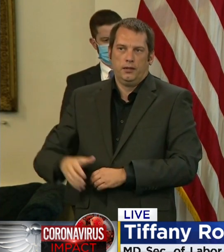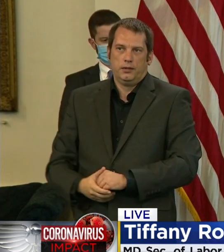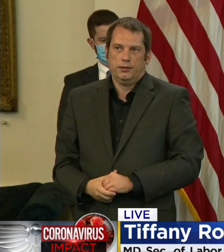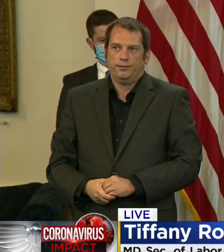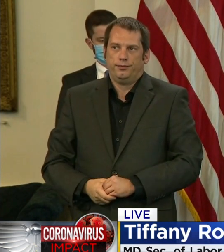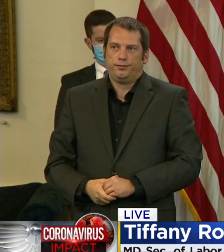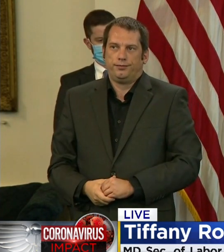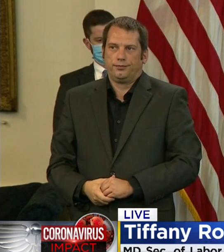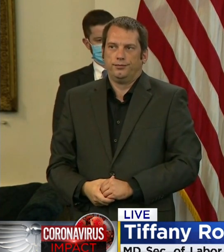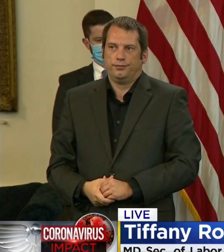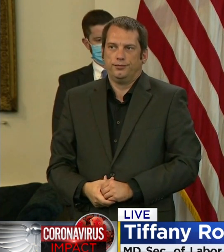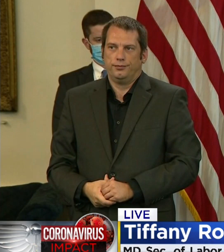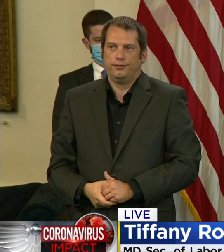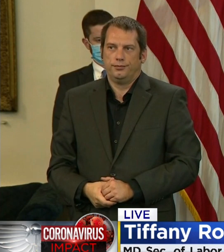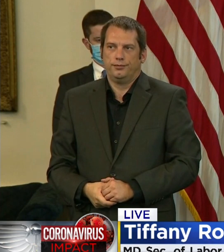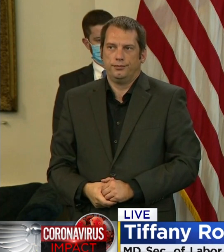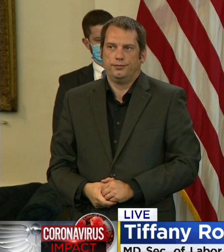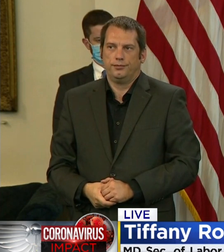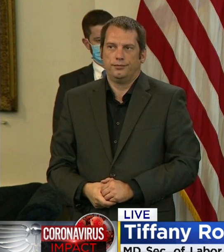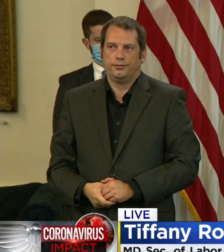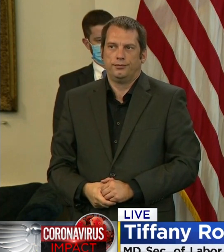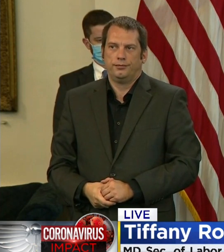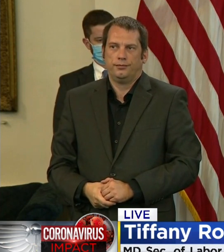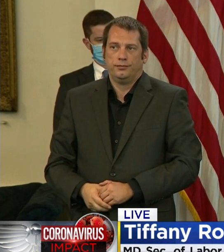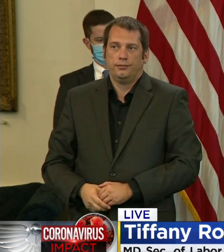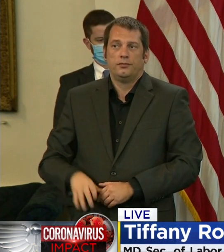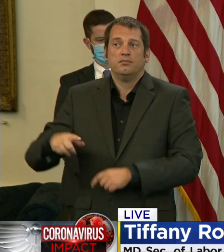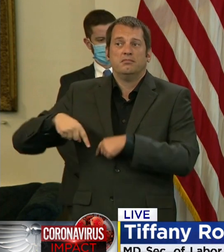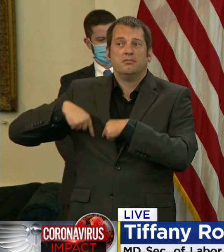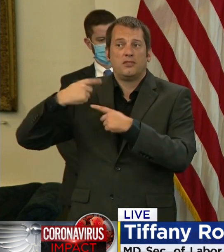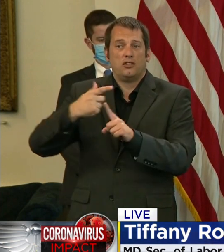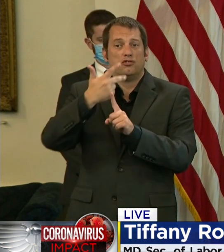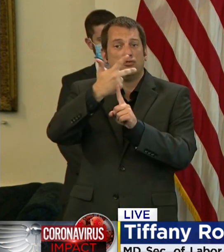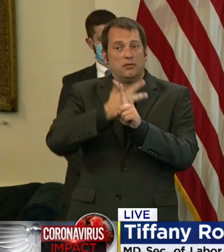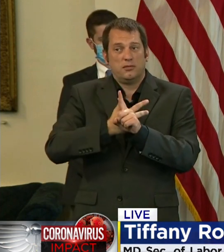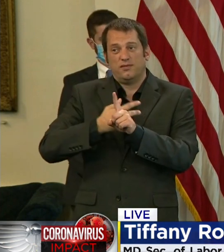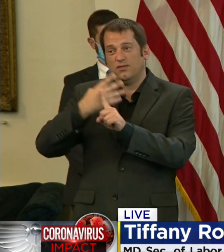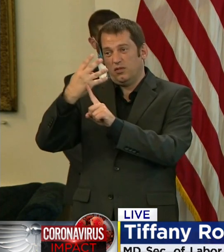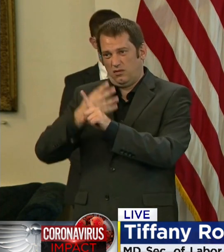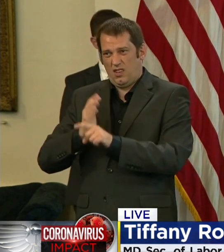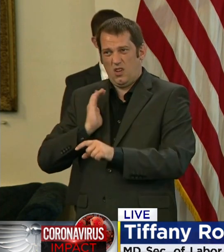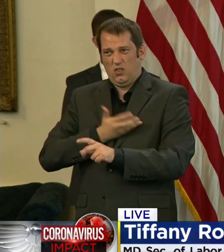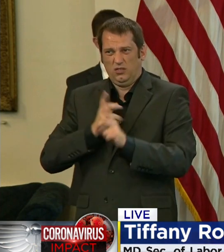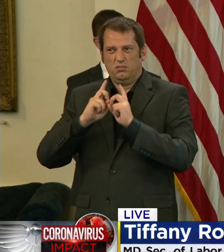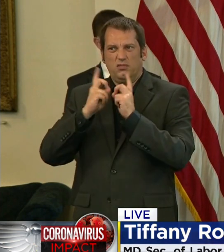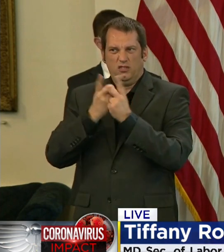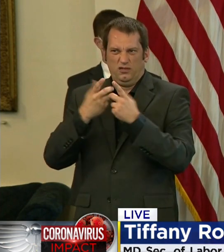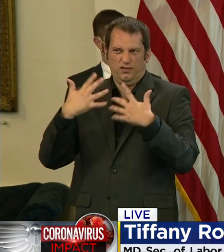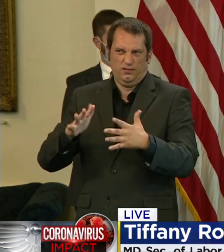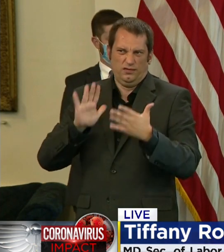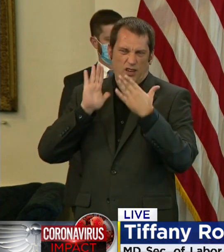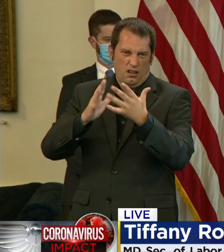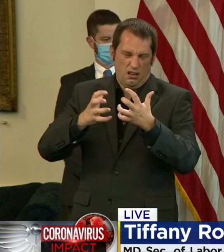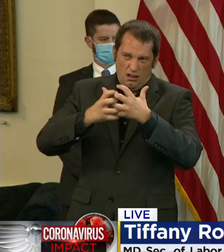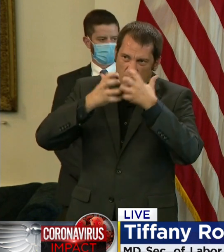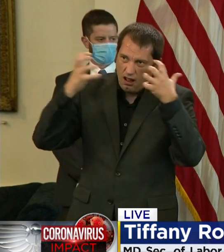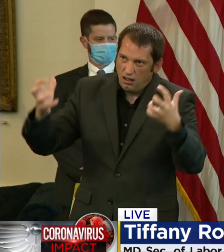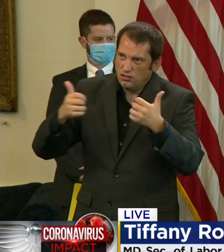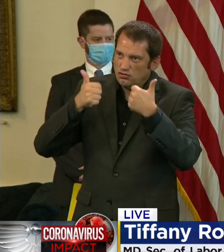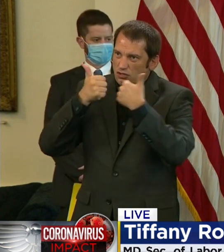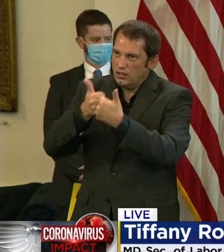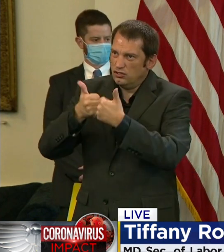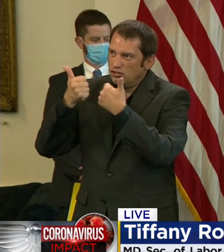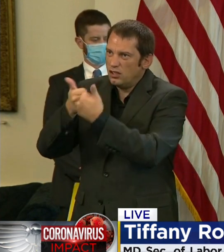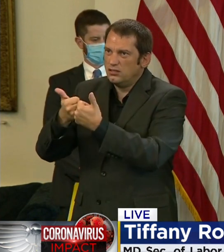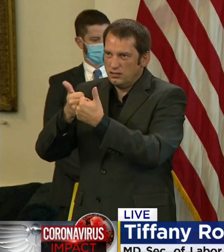has faced a series of challenges. As the governor mentioned, we have received more claims in just the last few months than we received in the past